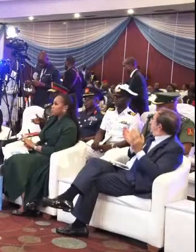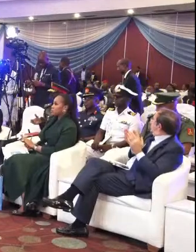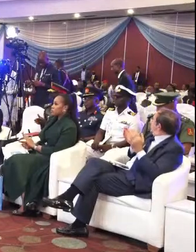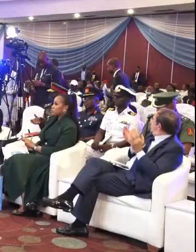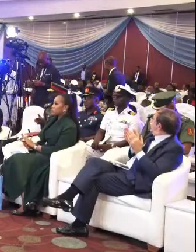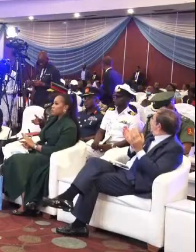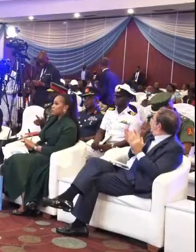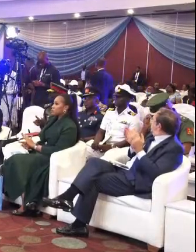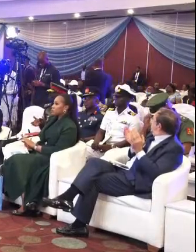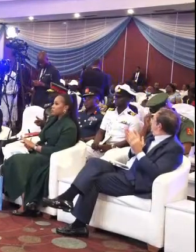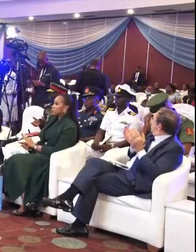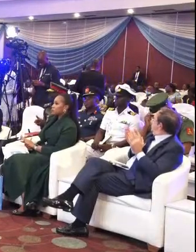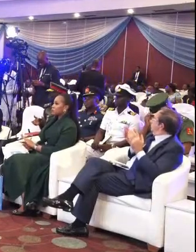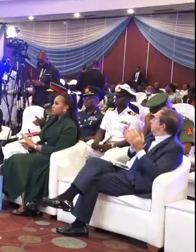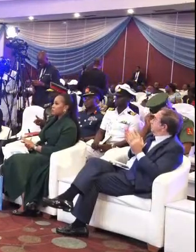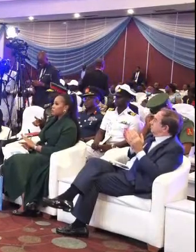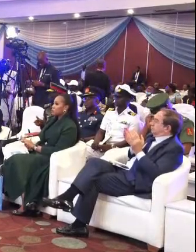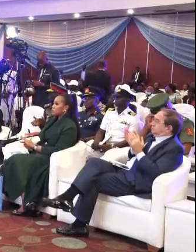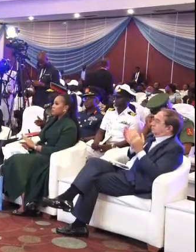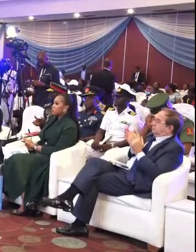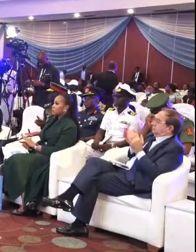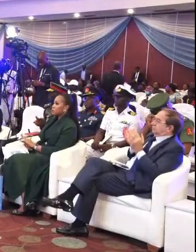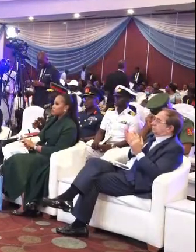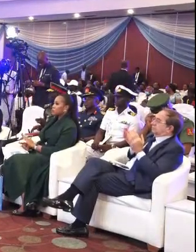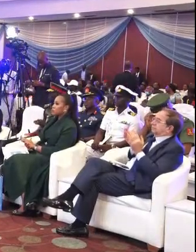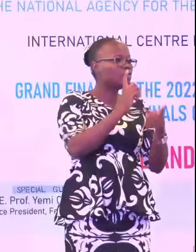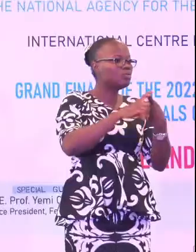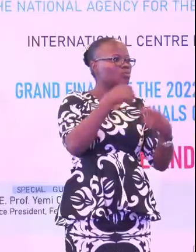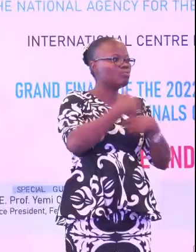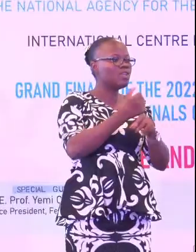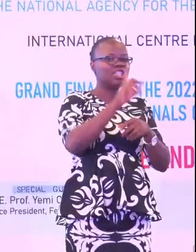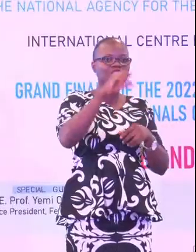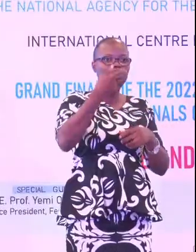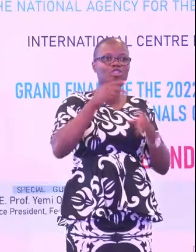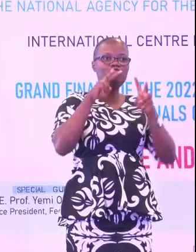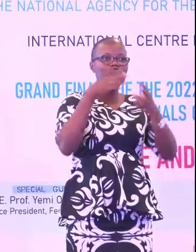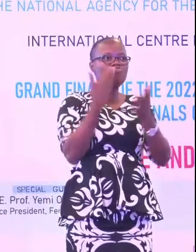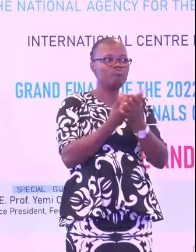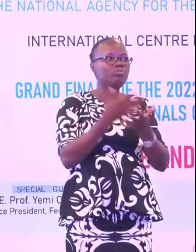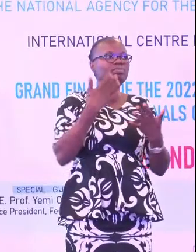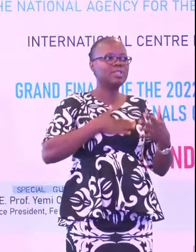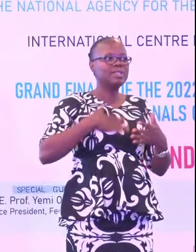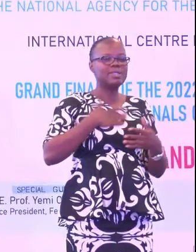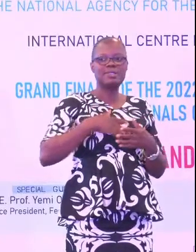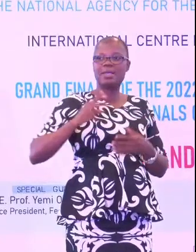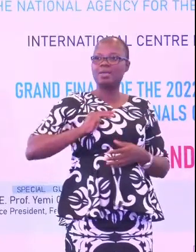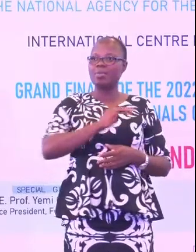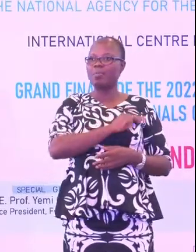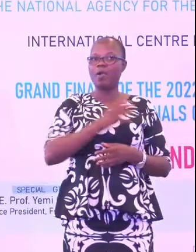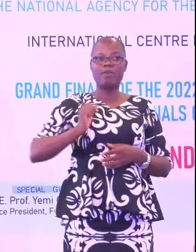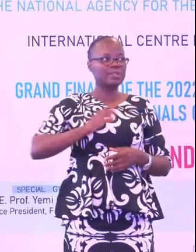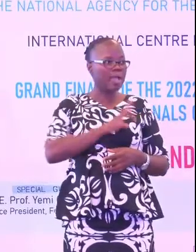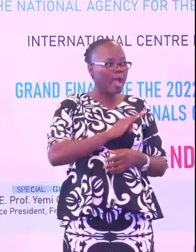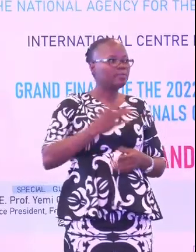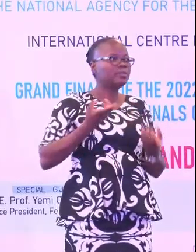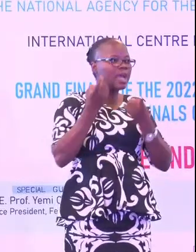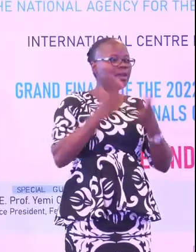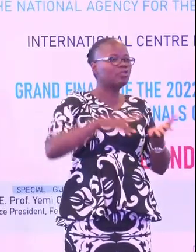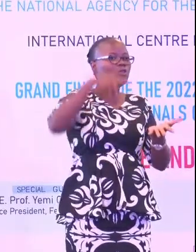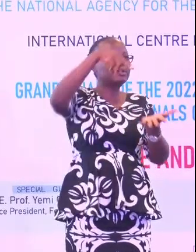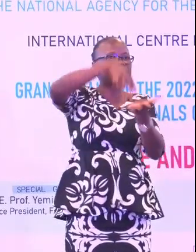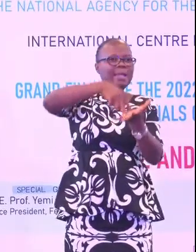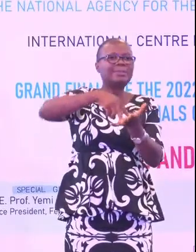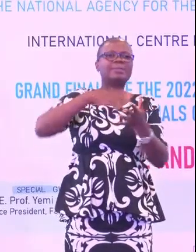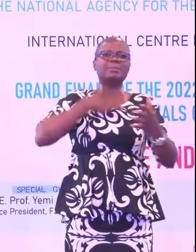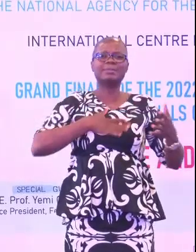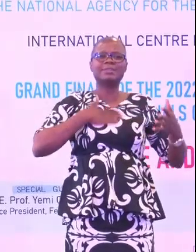appreciation? They have been working hard to make the DG look good. Please, Members of staff and our directors, can you stand? Please put